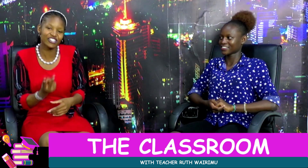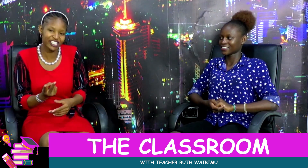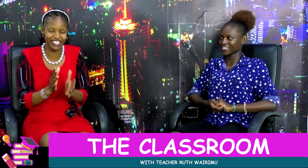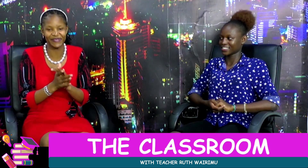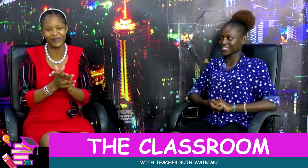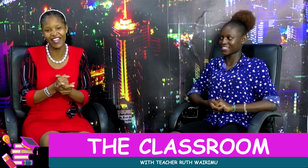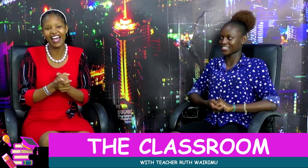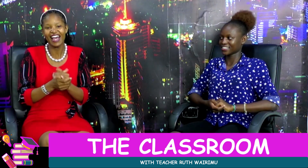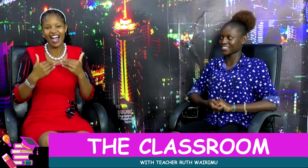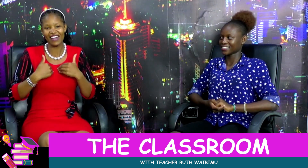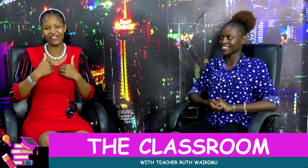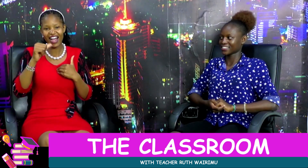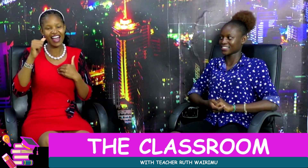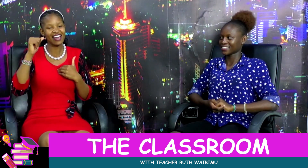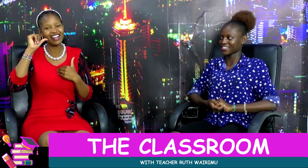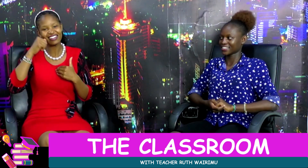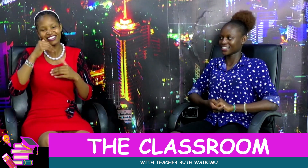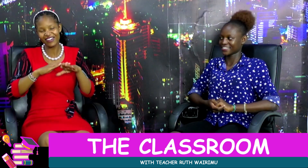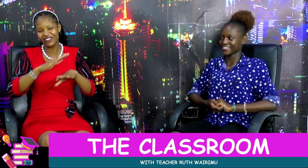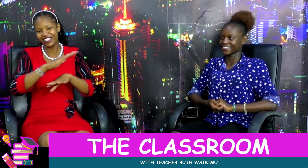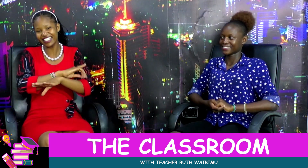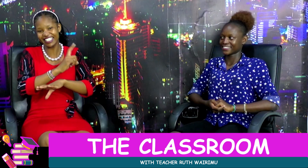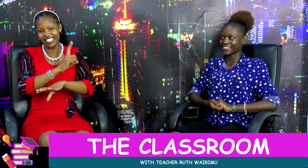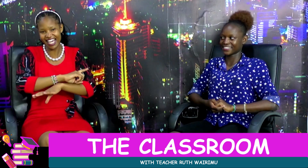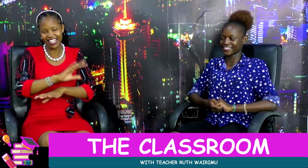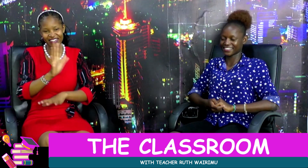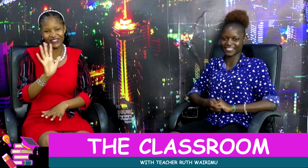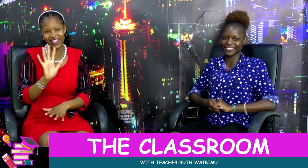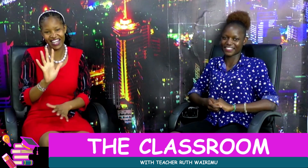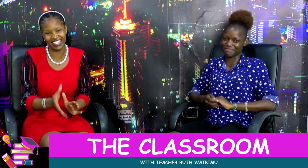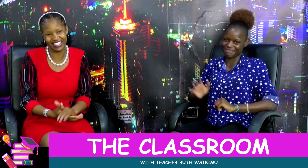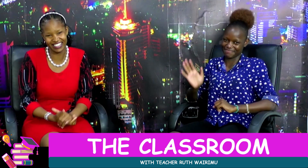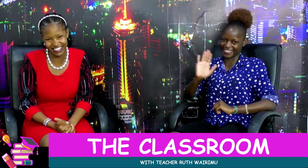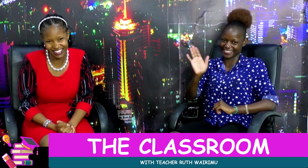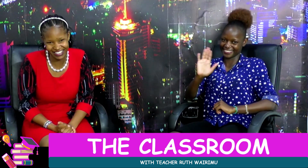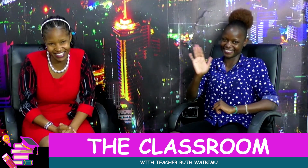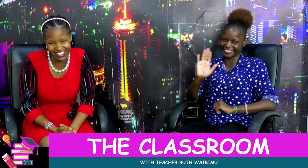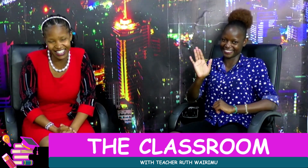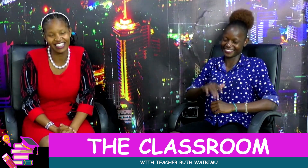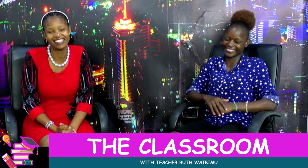have another interpreter, Gideon, and other science TV interpreters joining us for the voice interpretation.